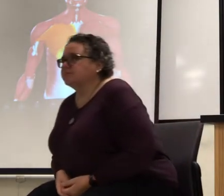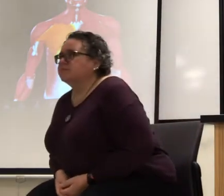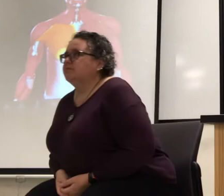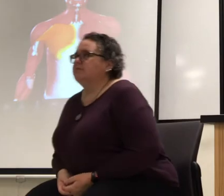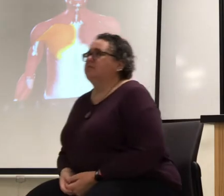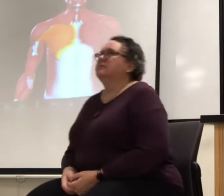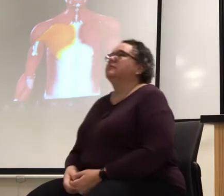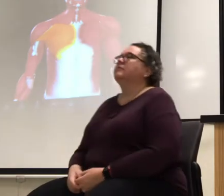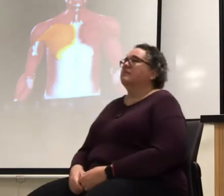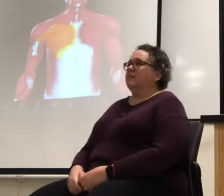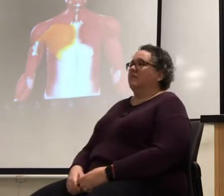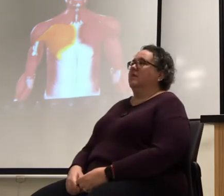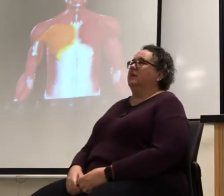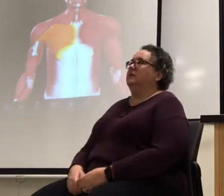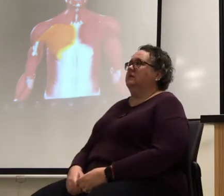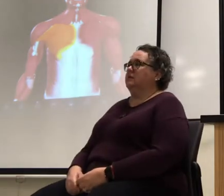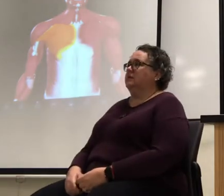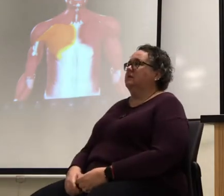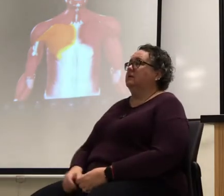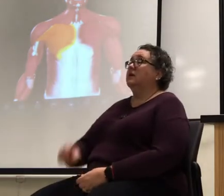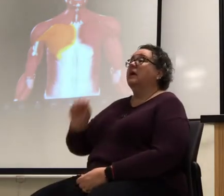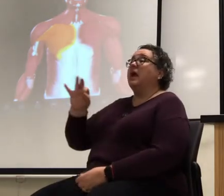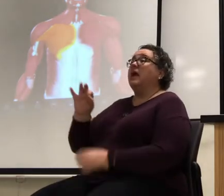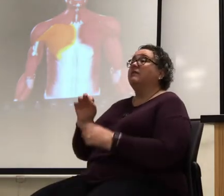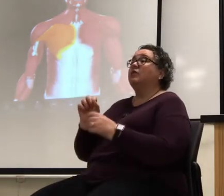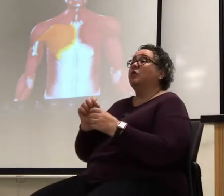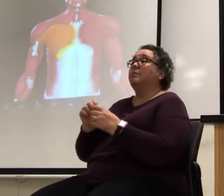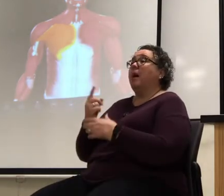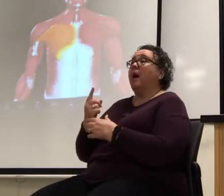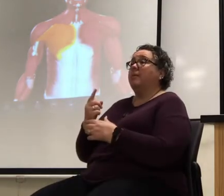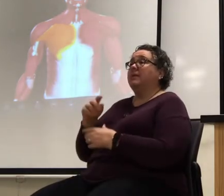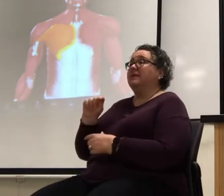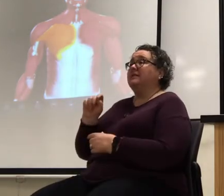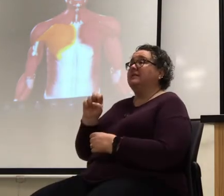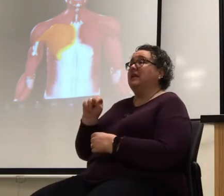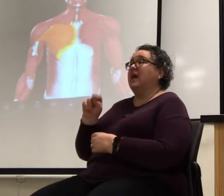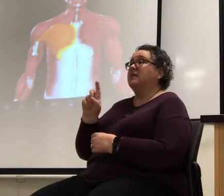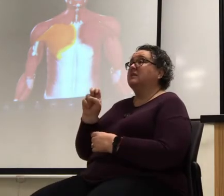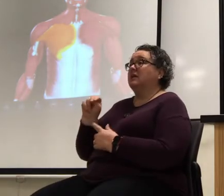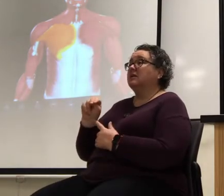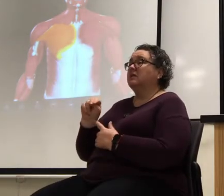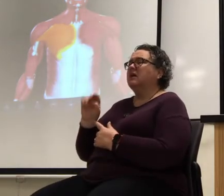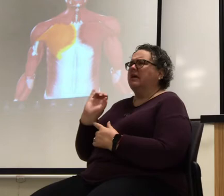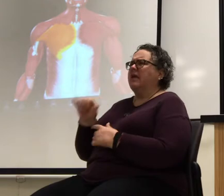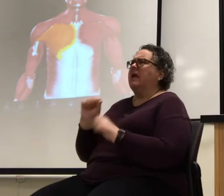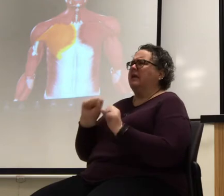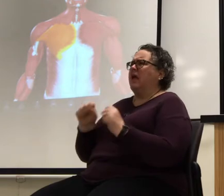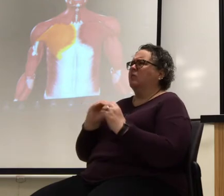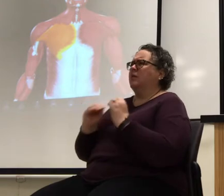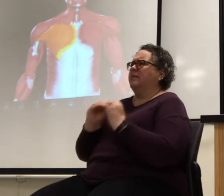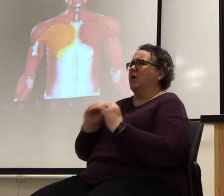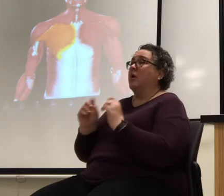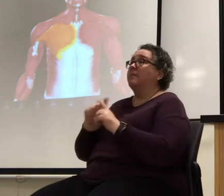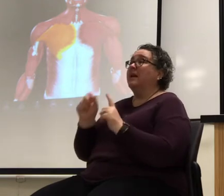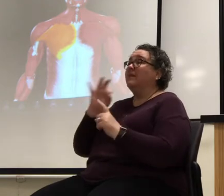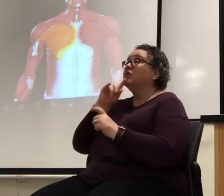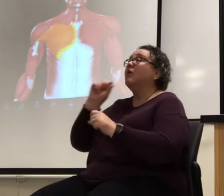Okay. If you pop a tendon, that can be repaired. But if you physically tear the muscle, not the tendon,